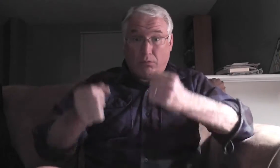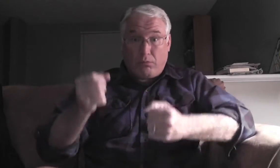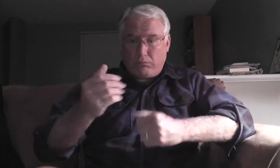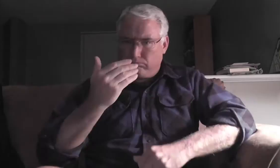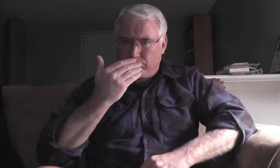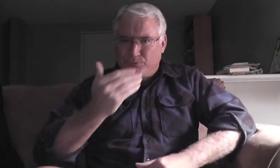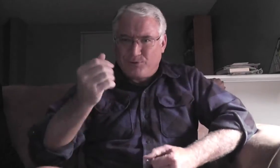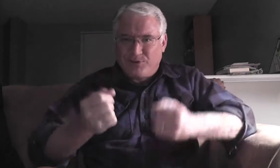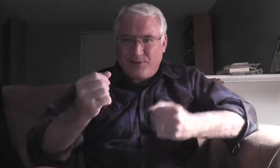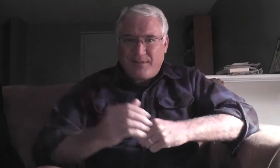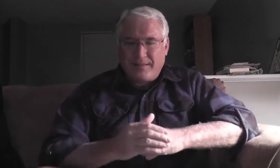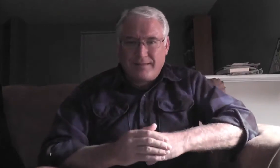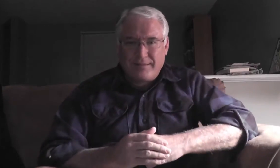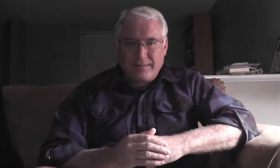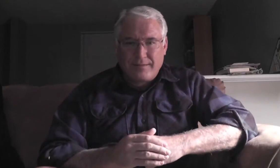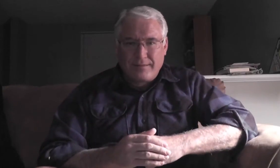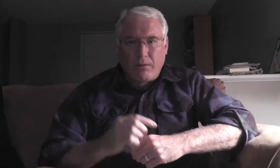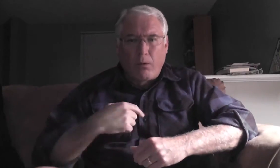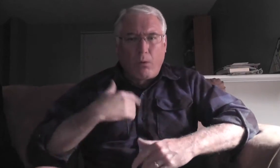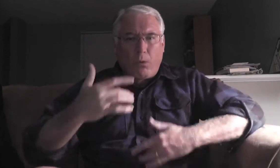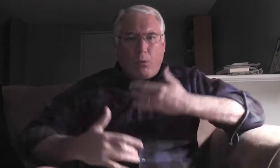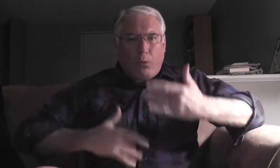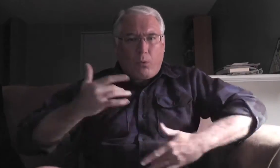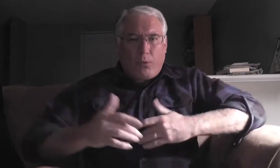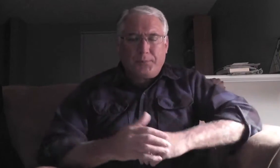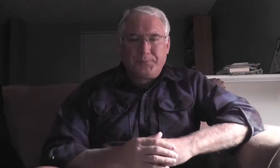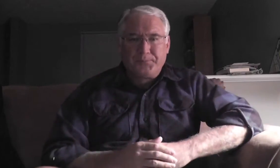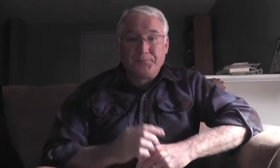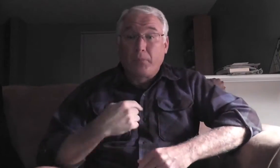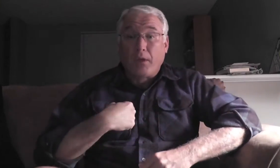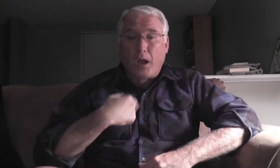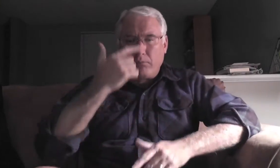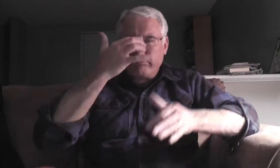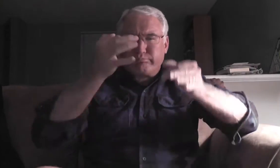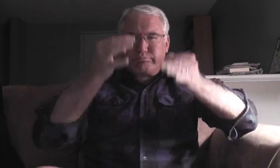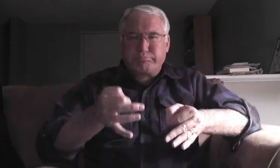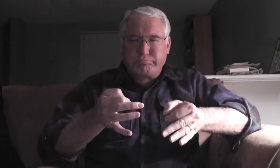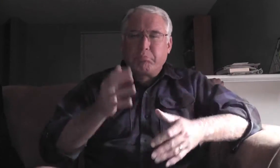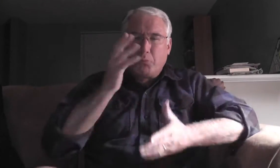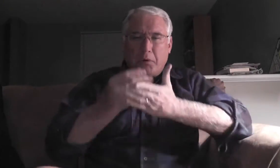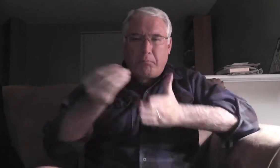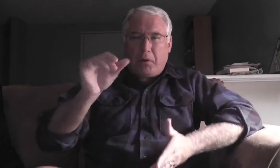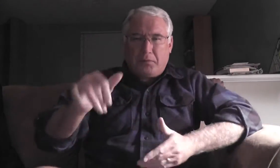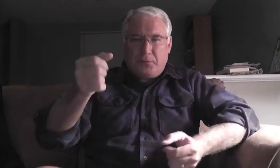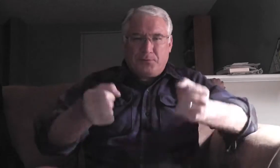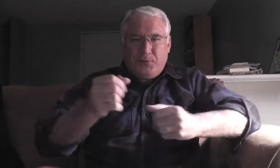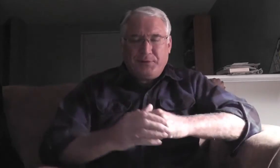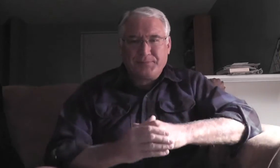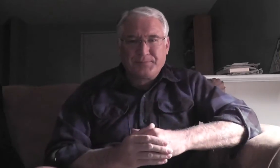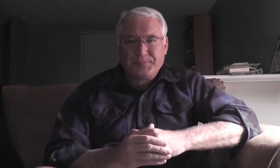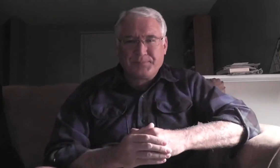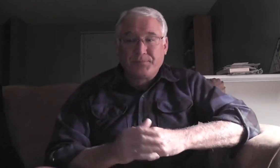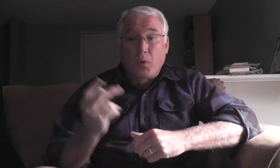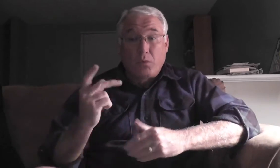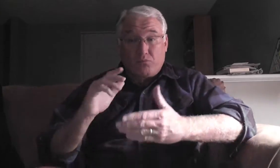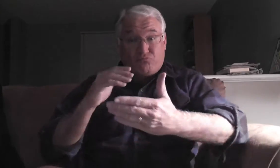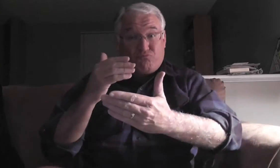We thought the car was really going to be a good car, a good deal. I was really excited about it. I'd already made the decision I was going to buy the